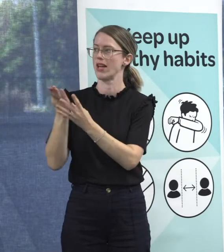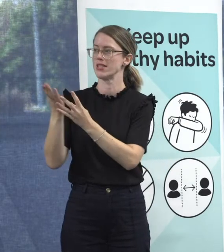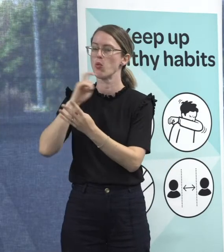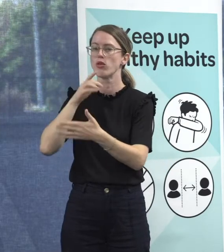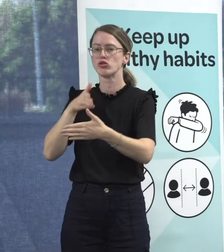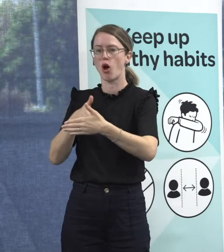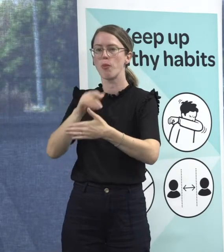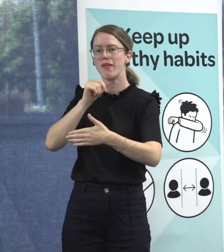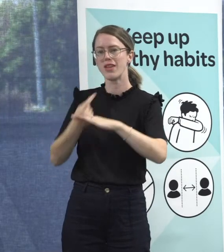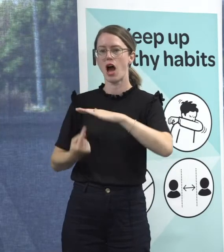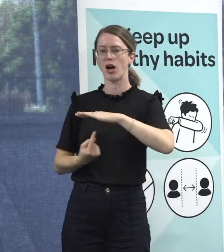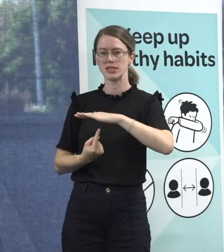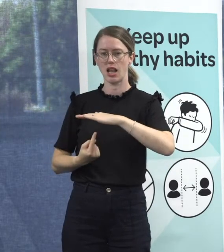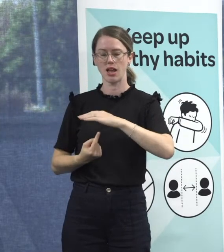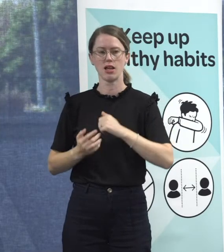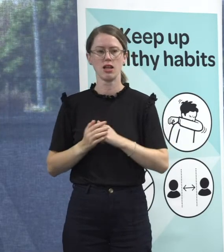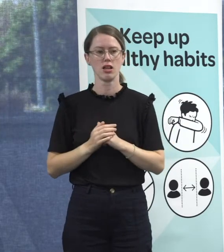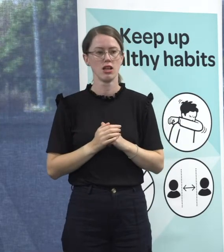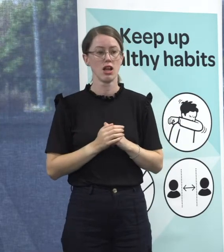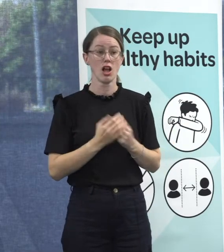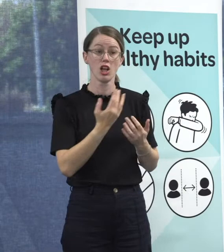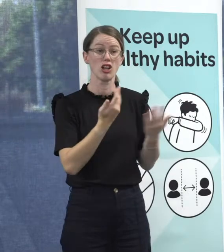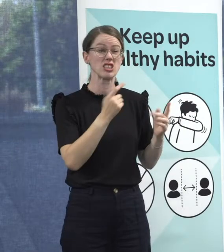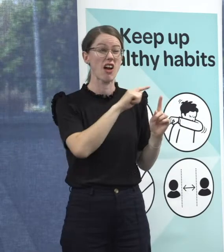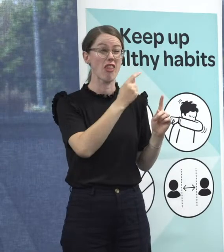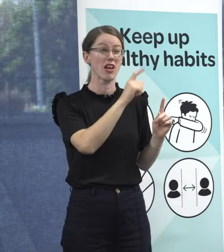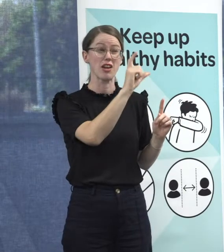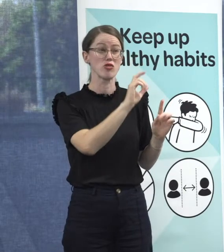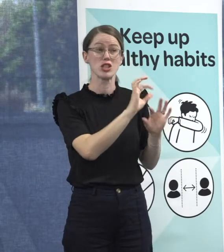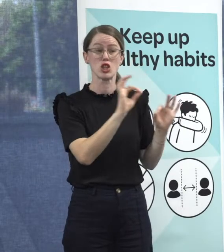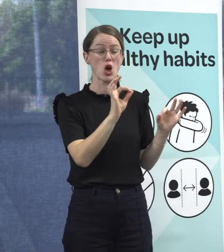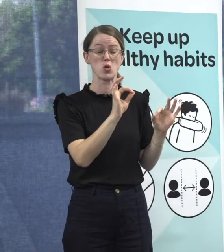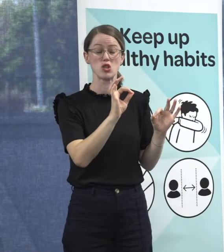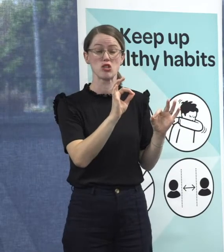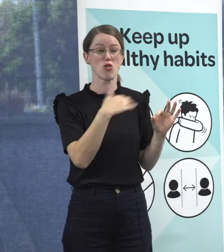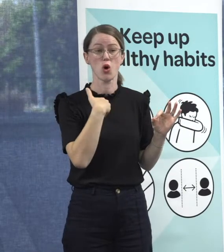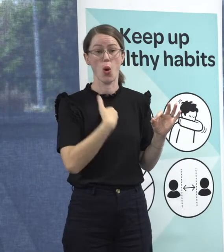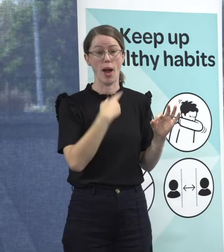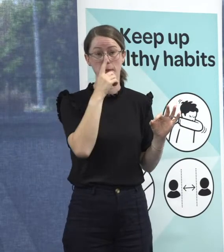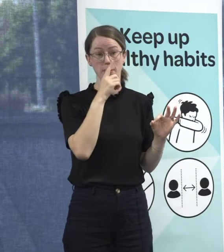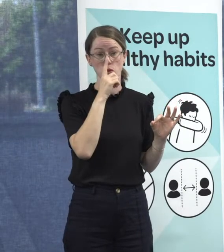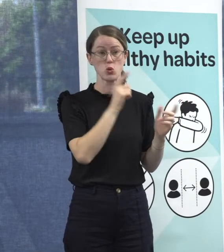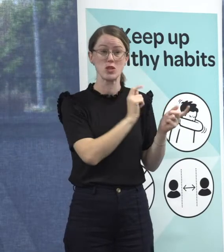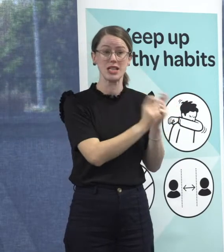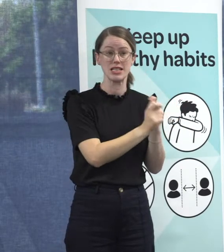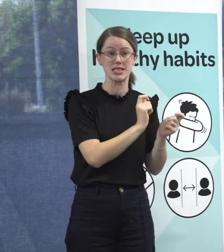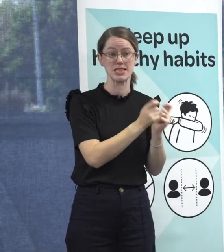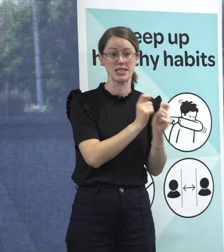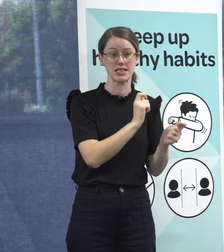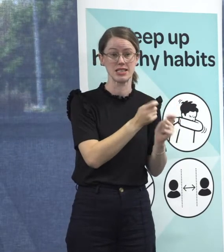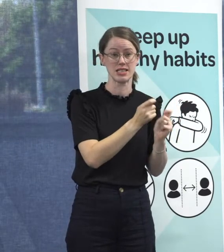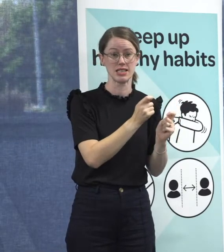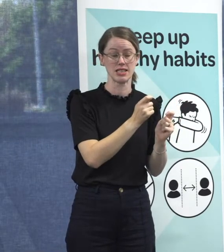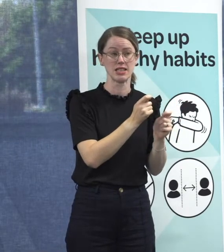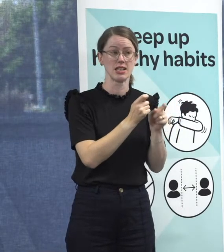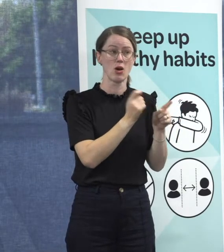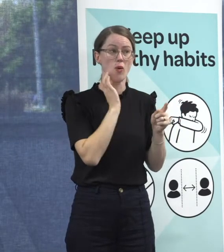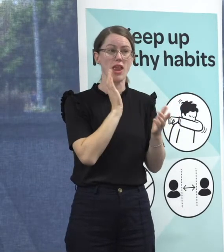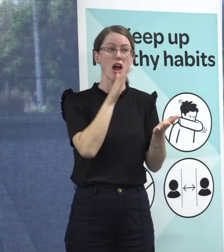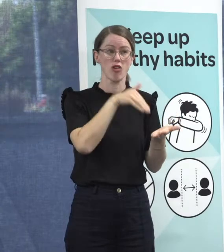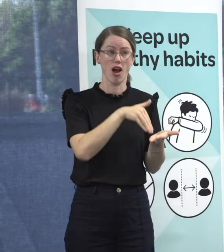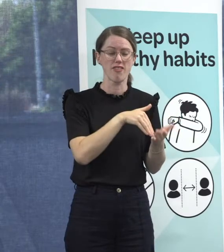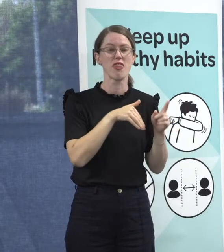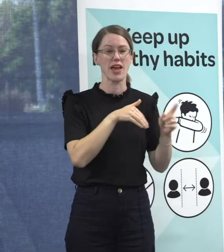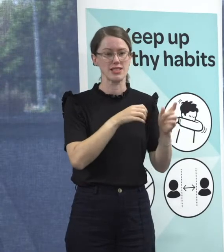country. Many countries don't still have that requirement for either testing on arrival, which is much more